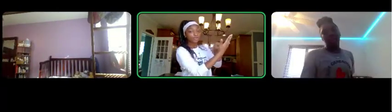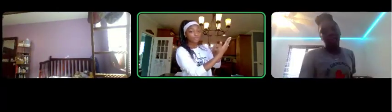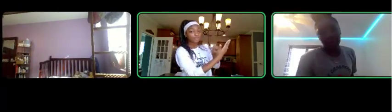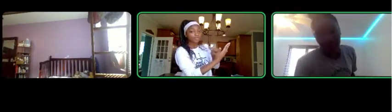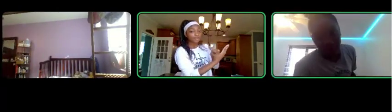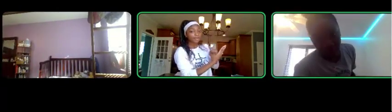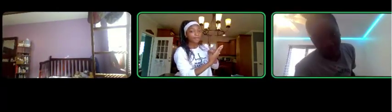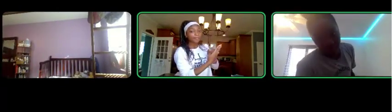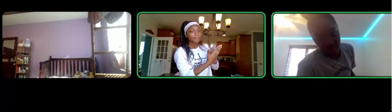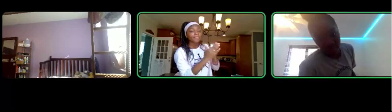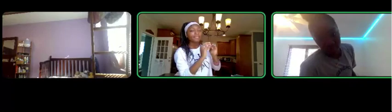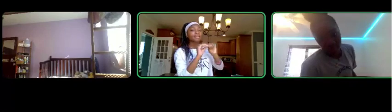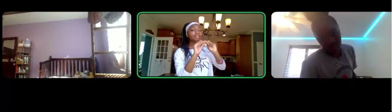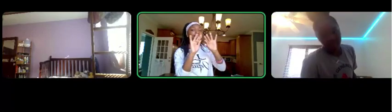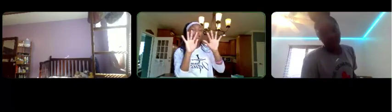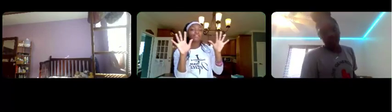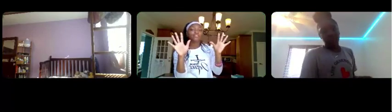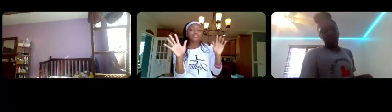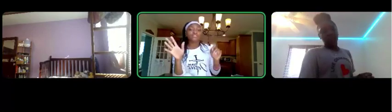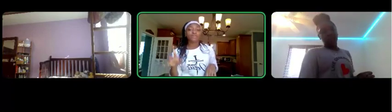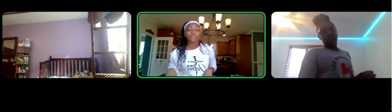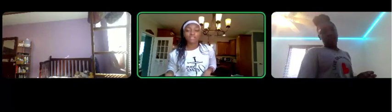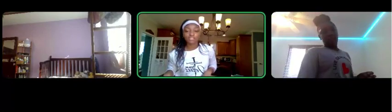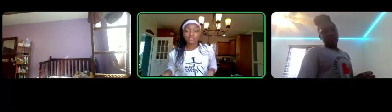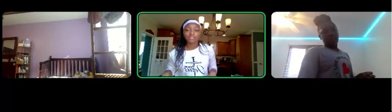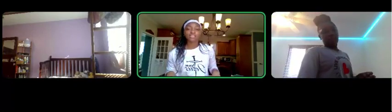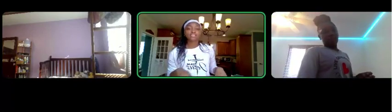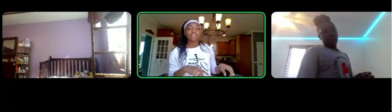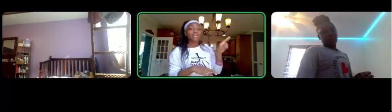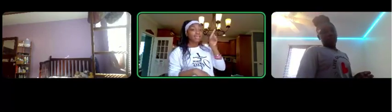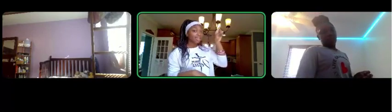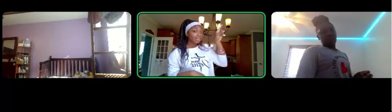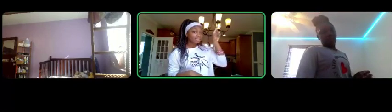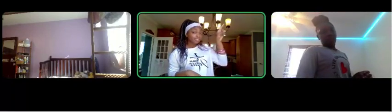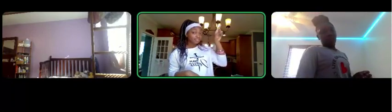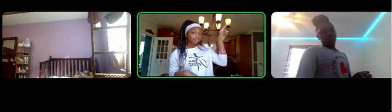shows me clear. So the next one is his